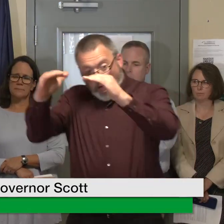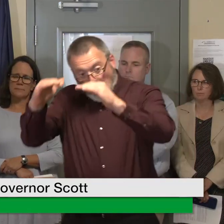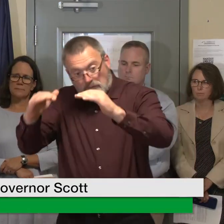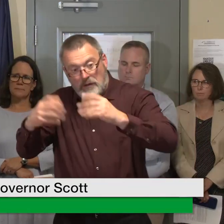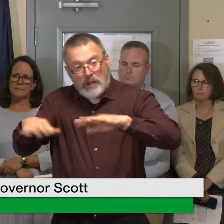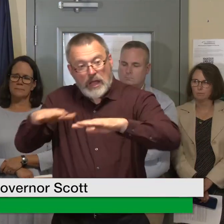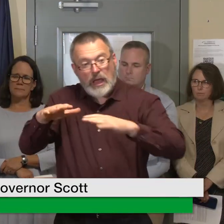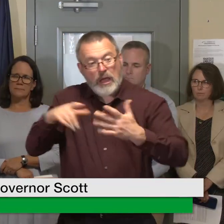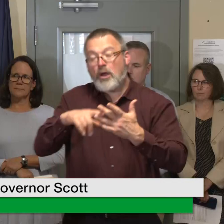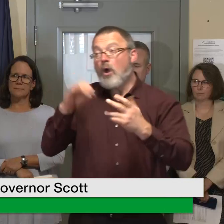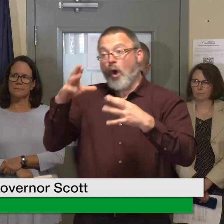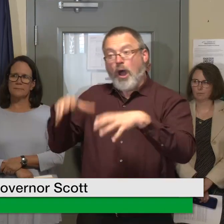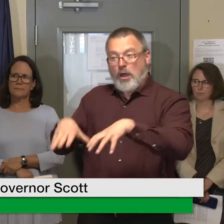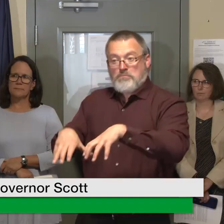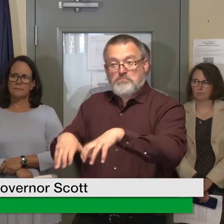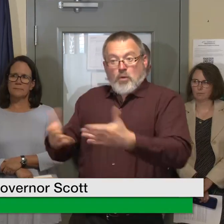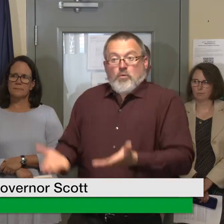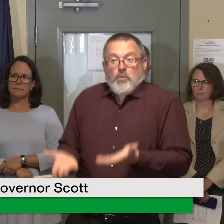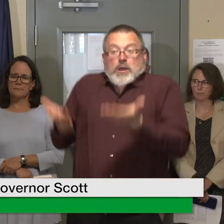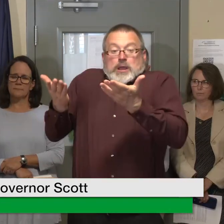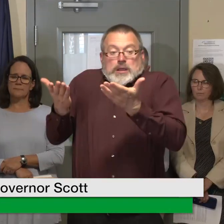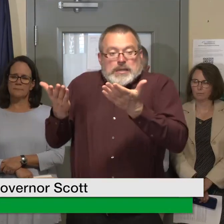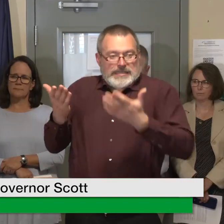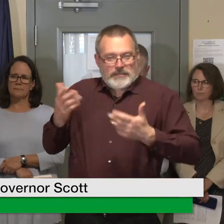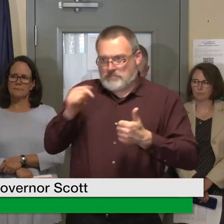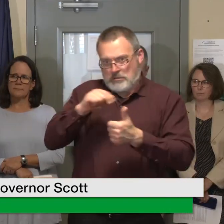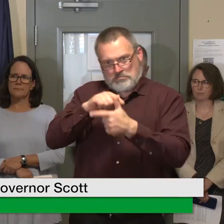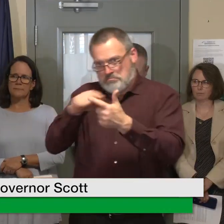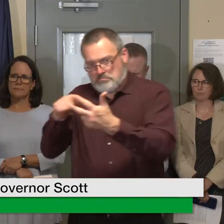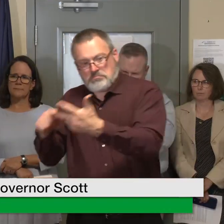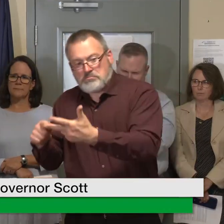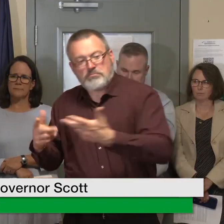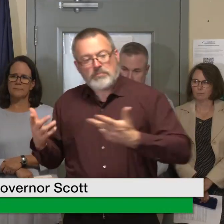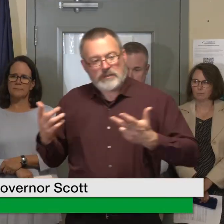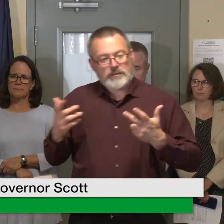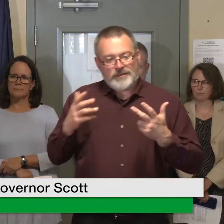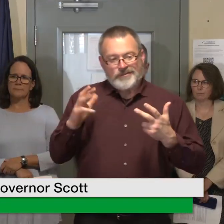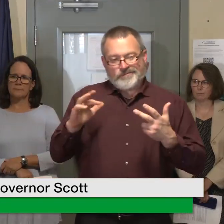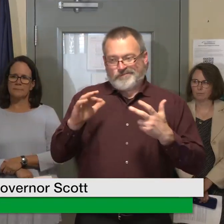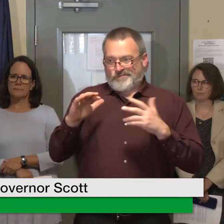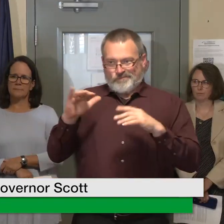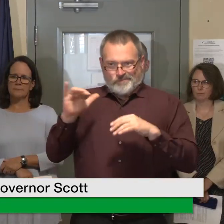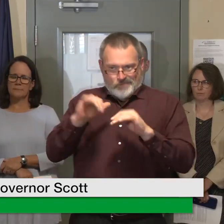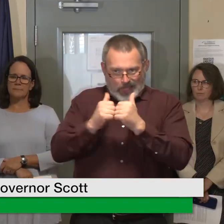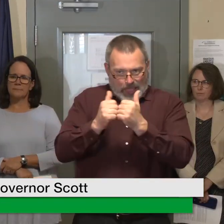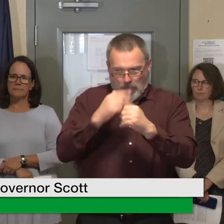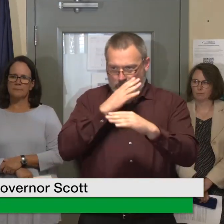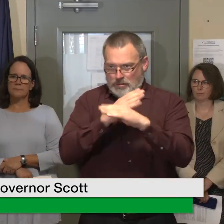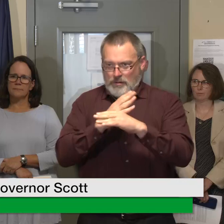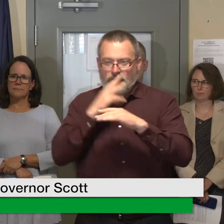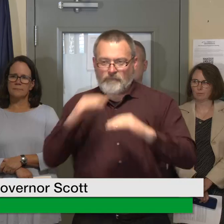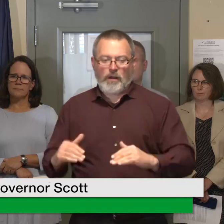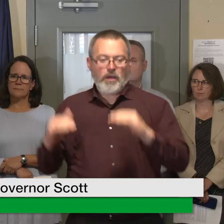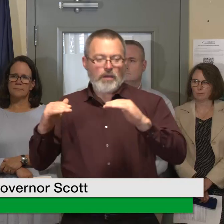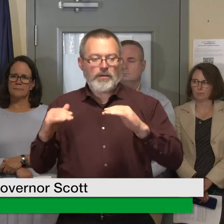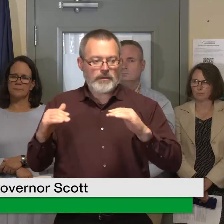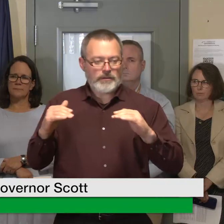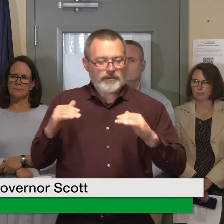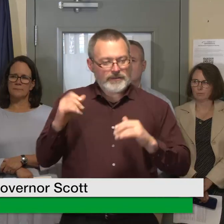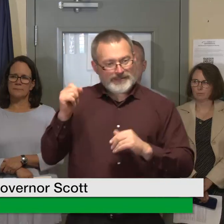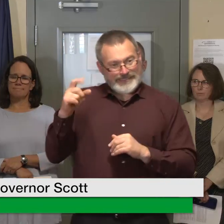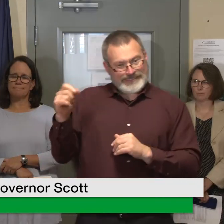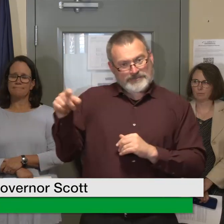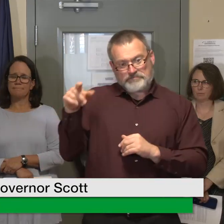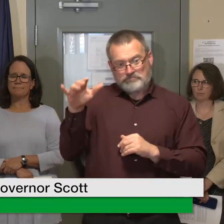solution, as well as other kind of flood-proofing methods that can be done around these buildings. But that reconnection of the river to